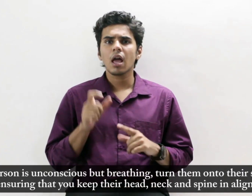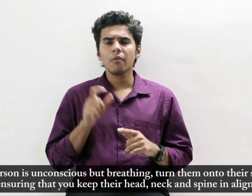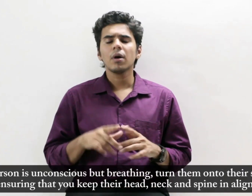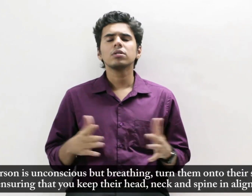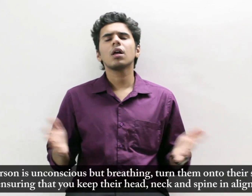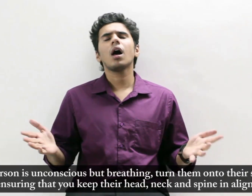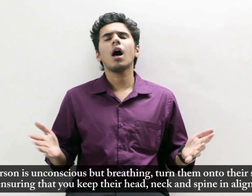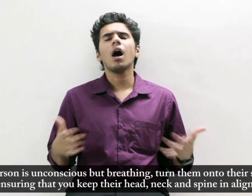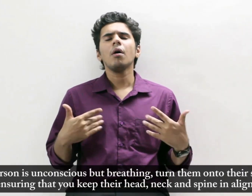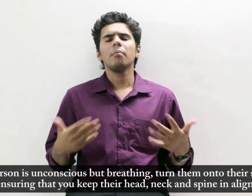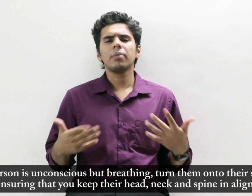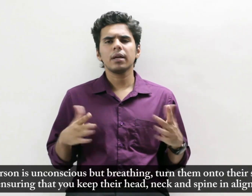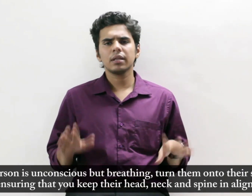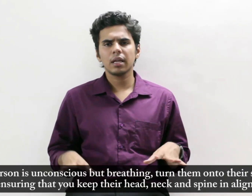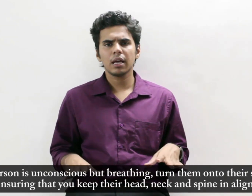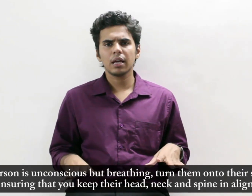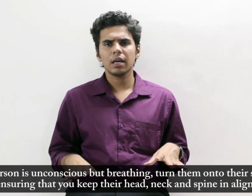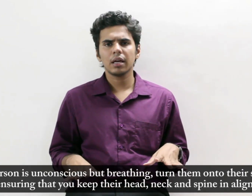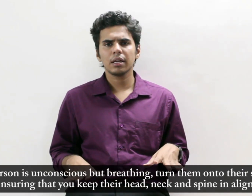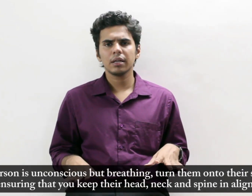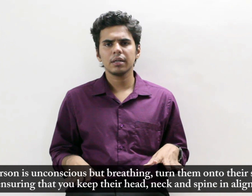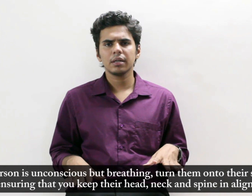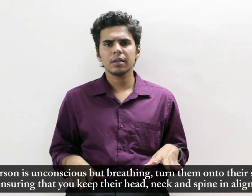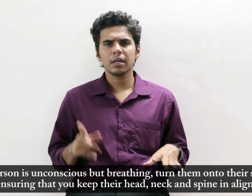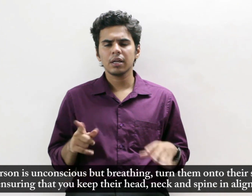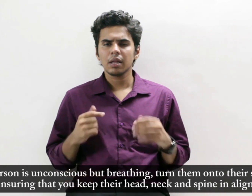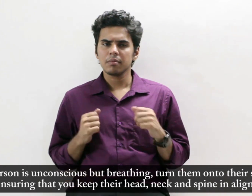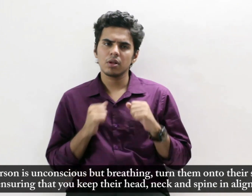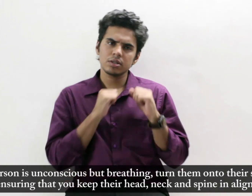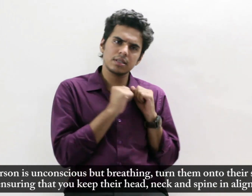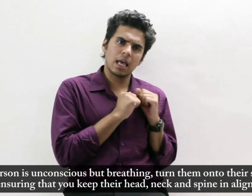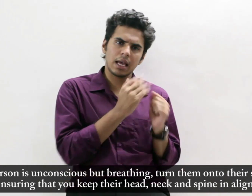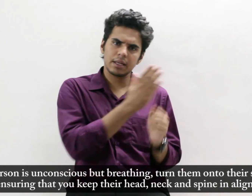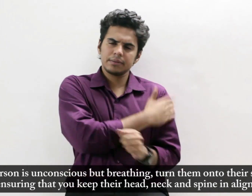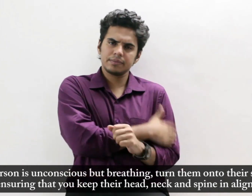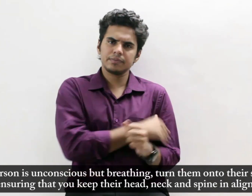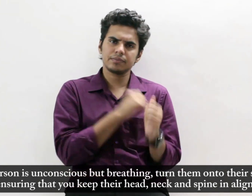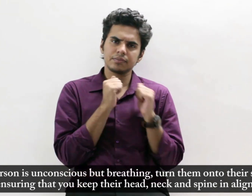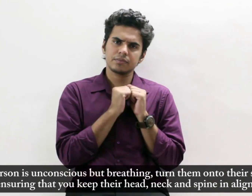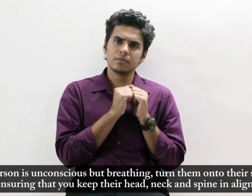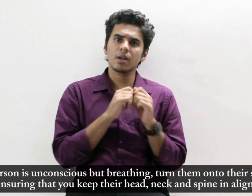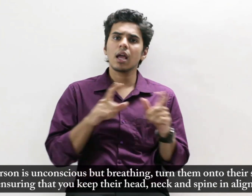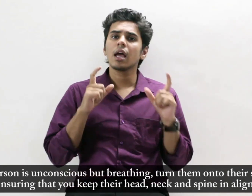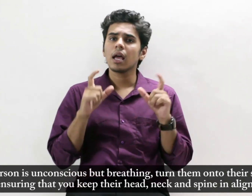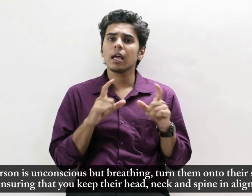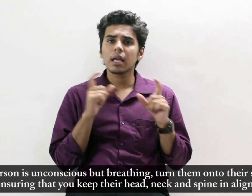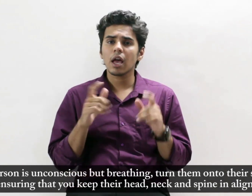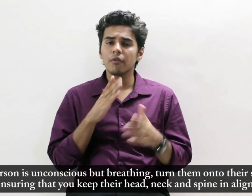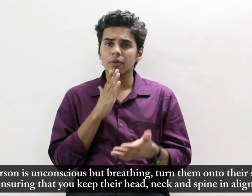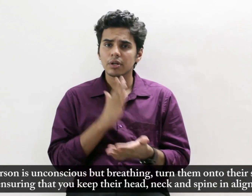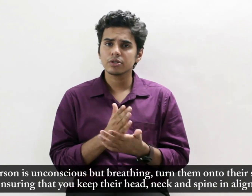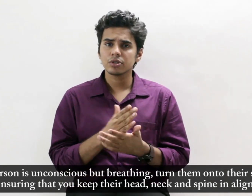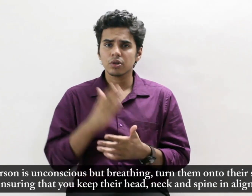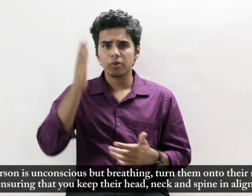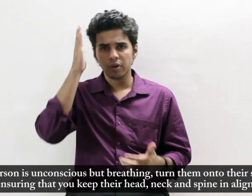If the person is unconscious but breathing, turn them onto their side, carefully ensuring that you keep their